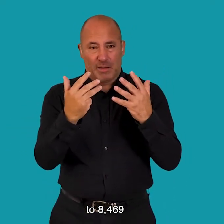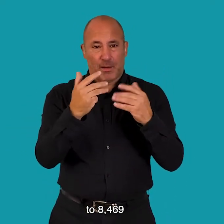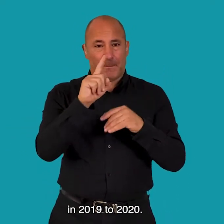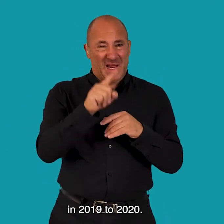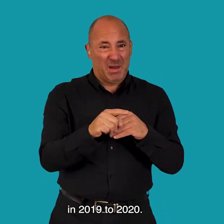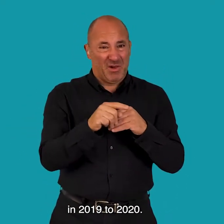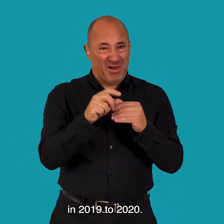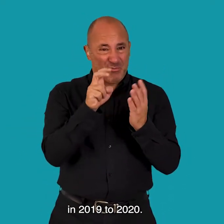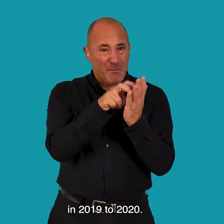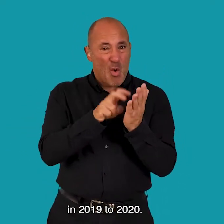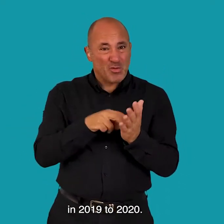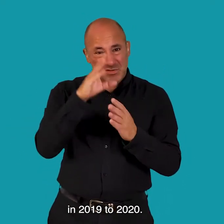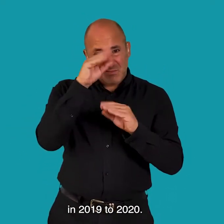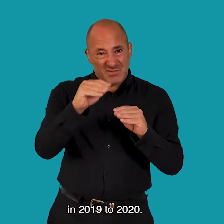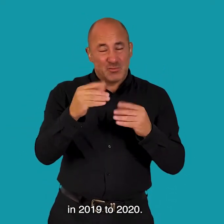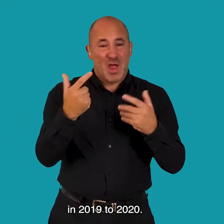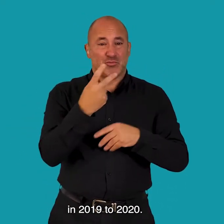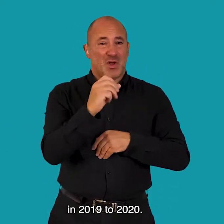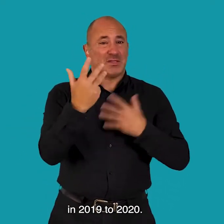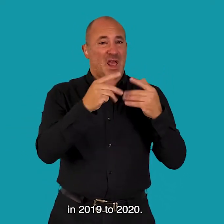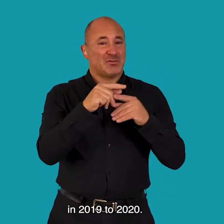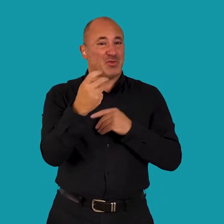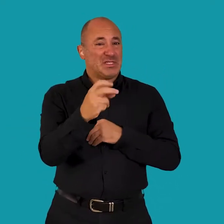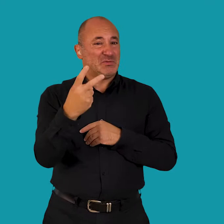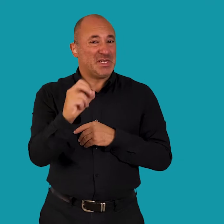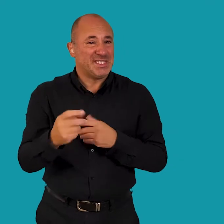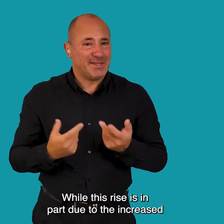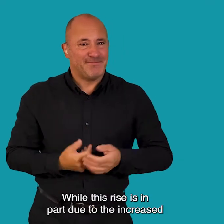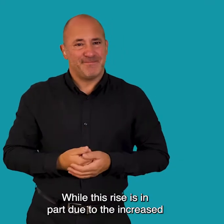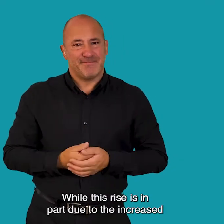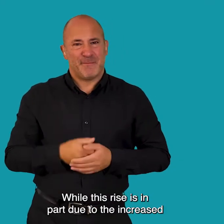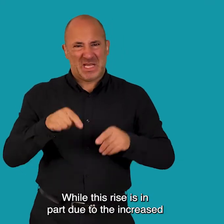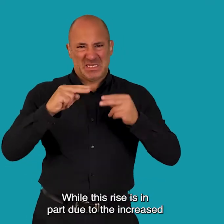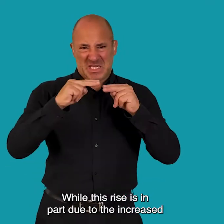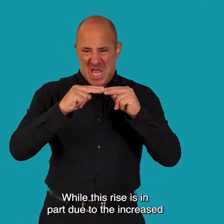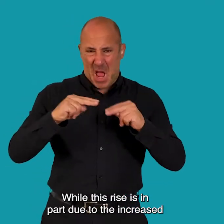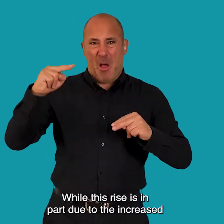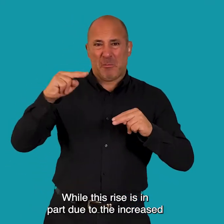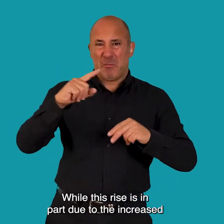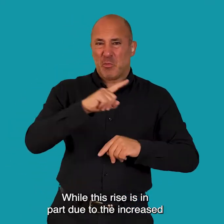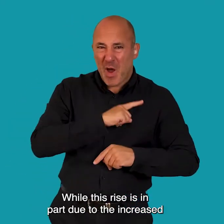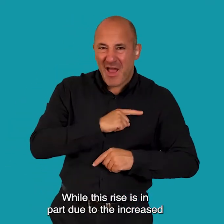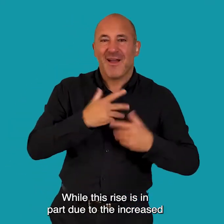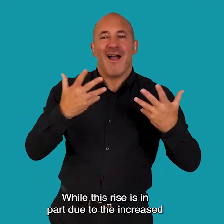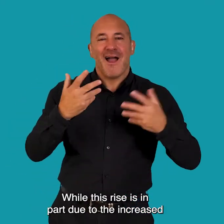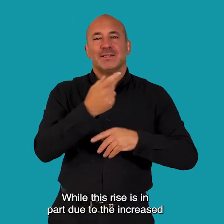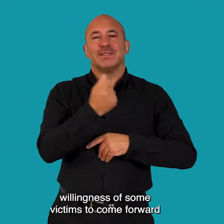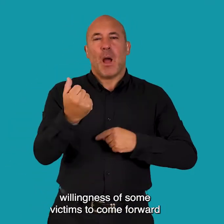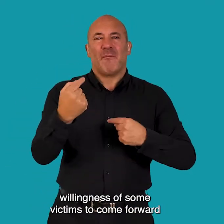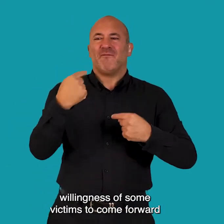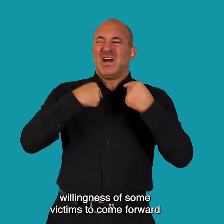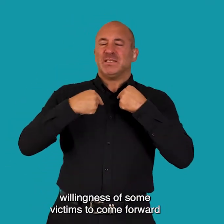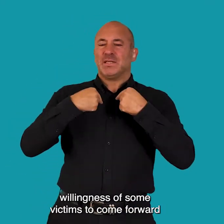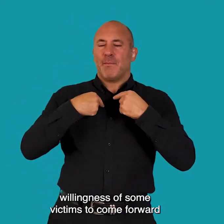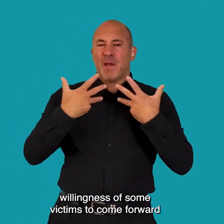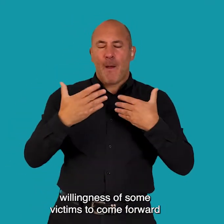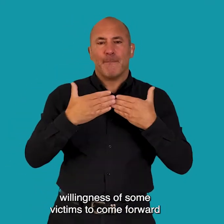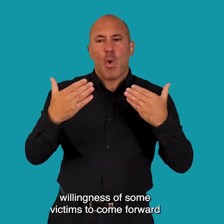8,469 in 2019-20. While this rise is in part due to the increased willingness of some victims to